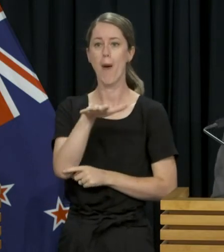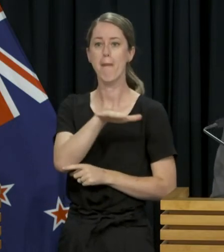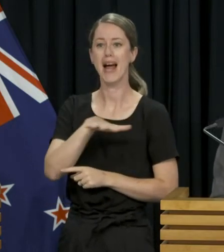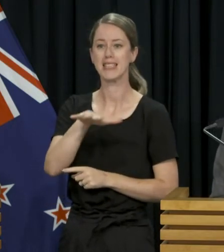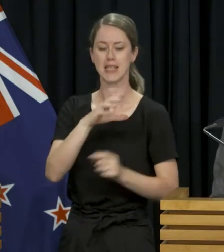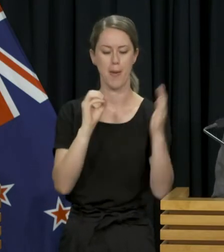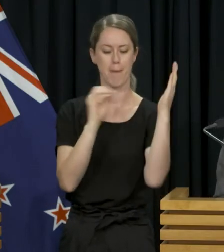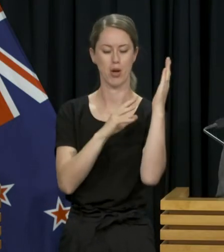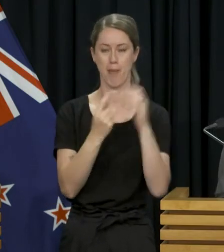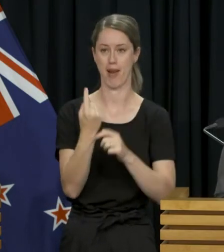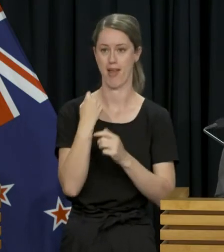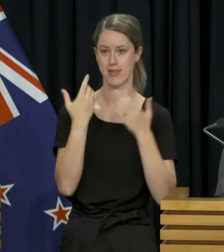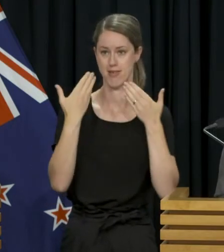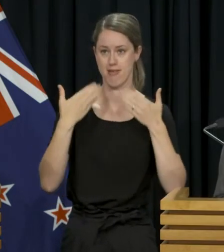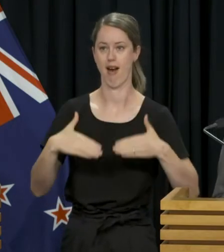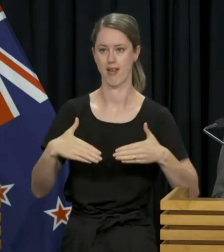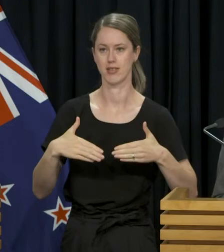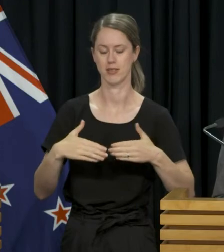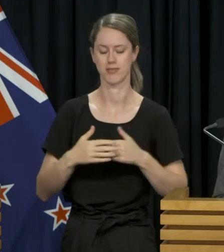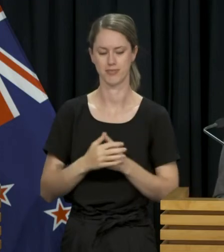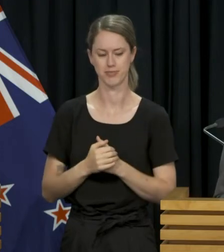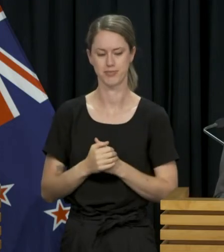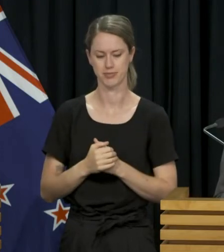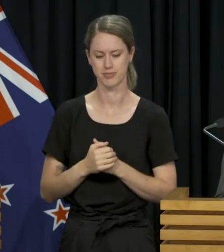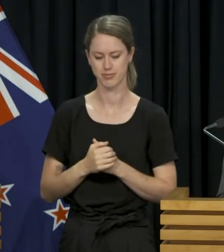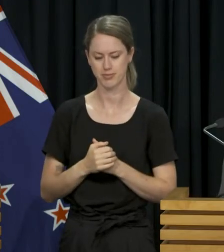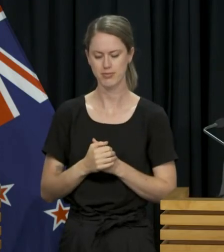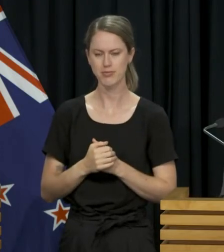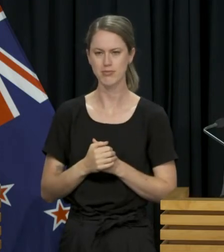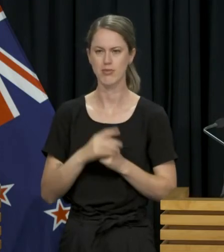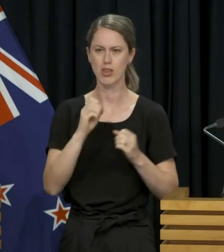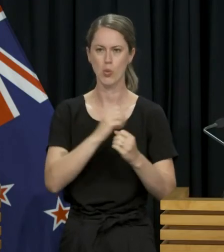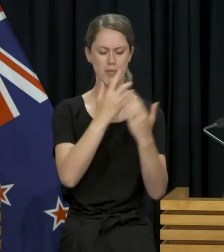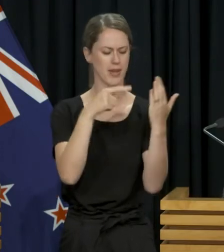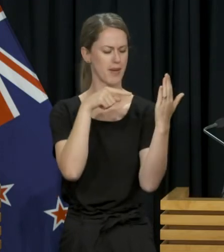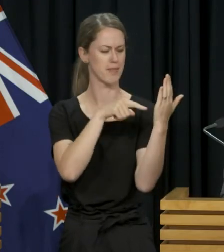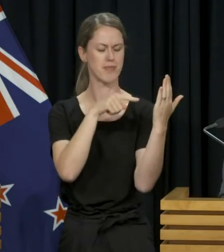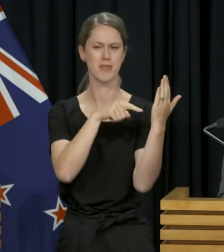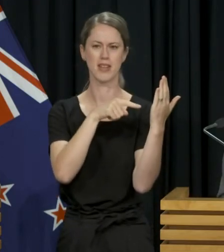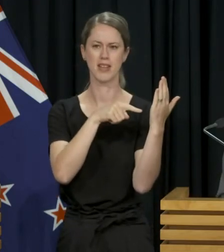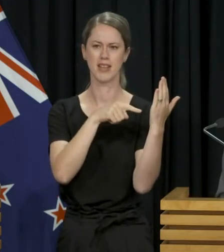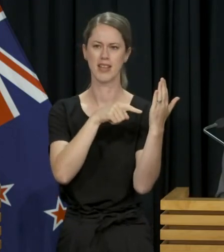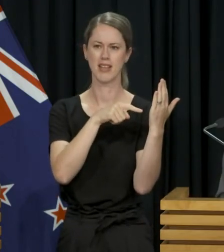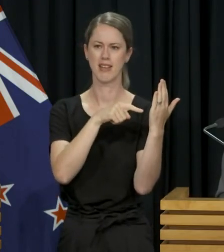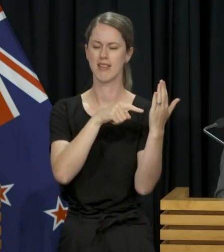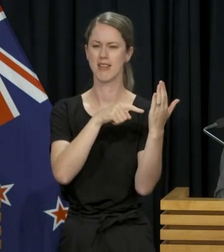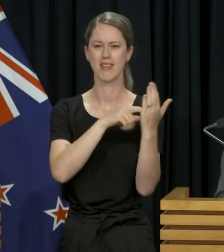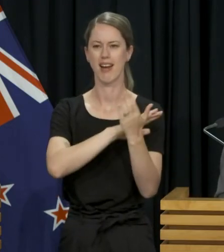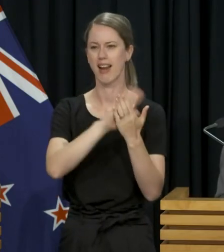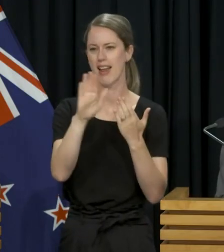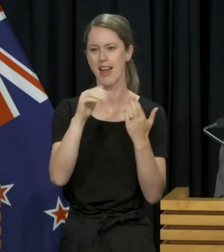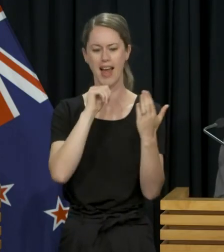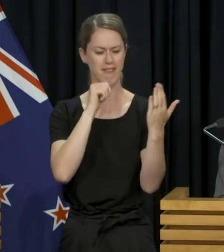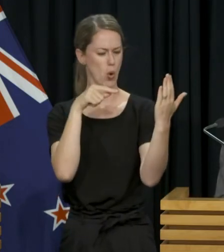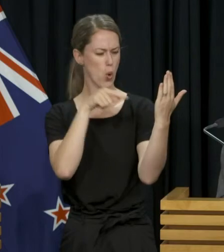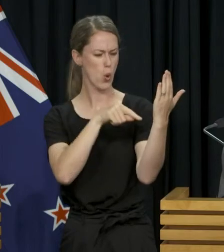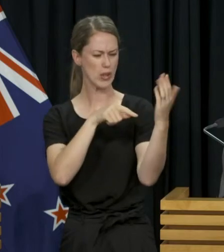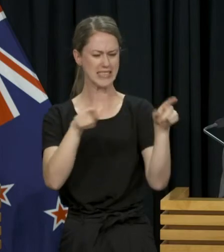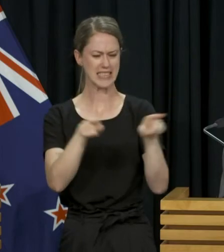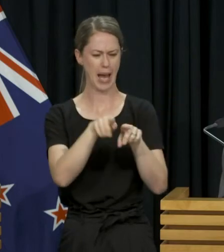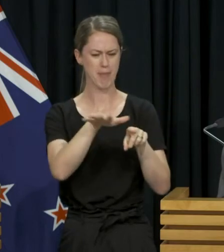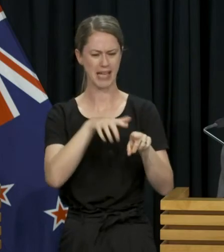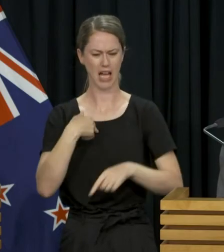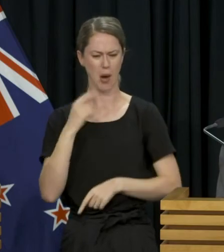put up last evening, and on the website it is very clear about what people should do if they were at